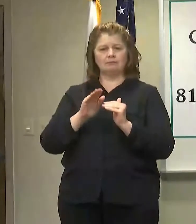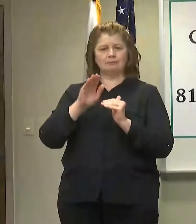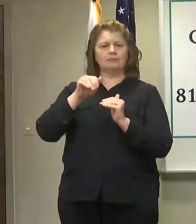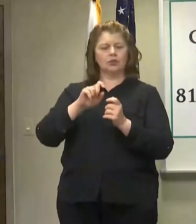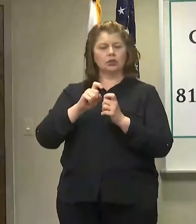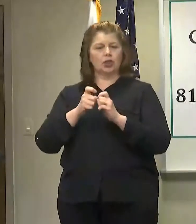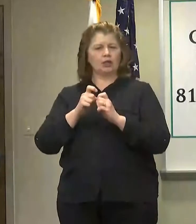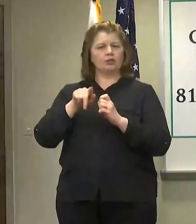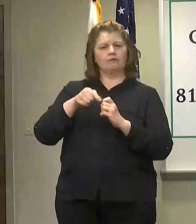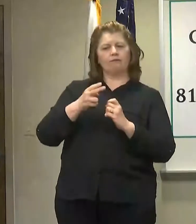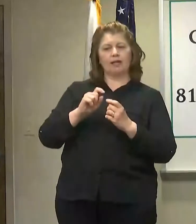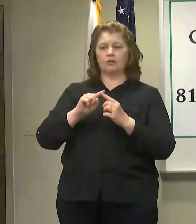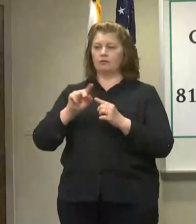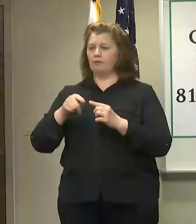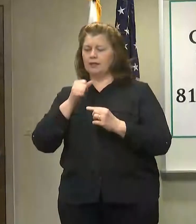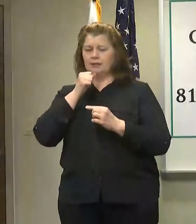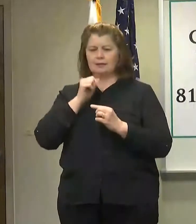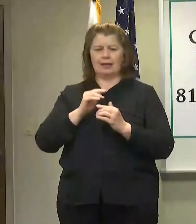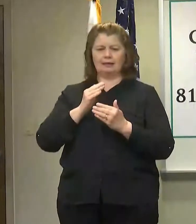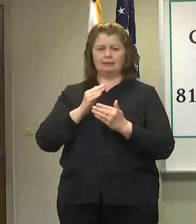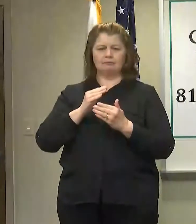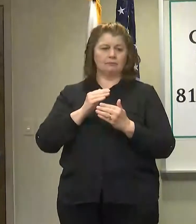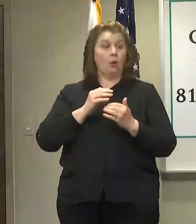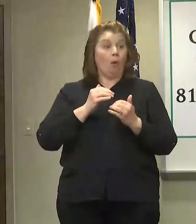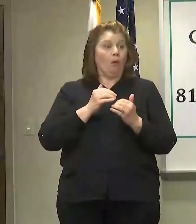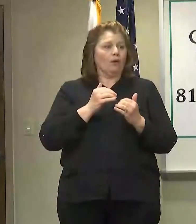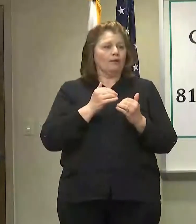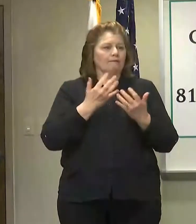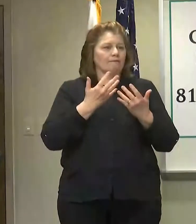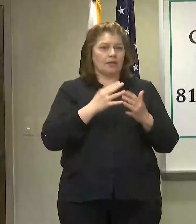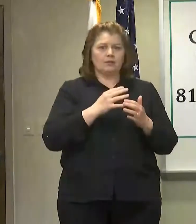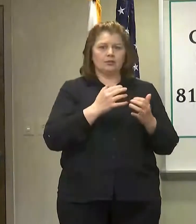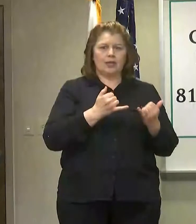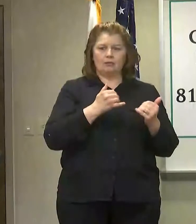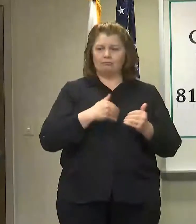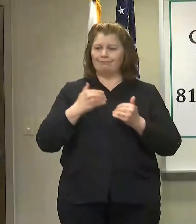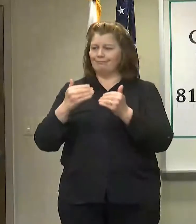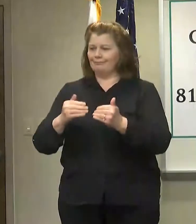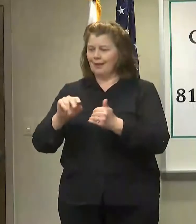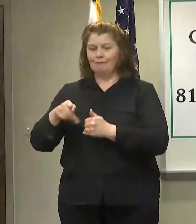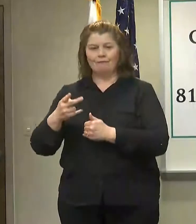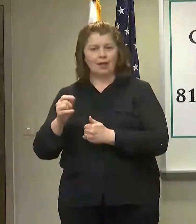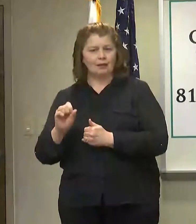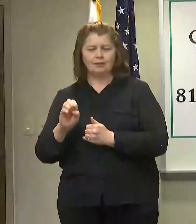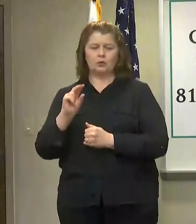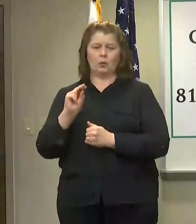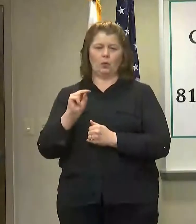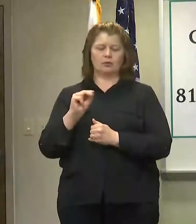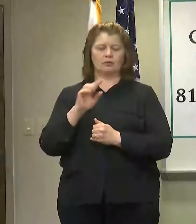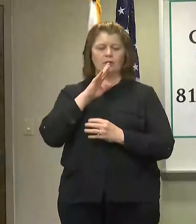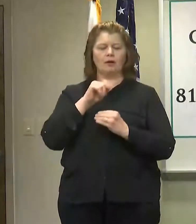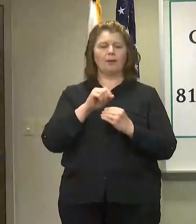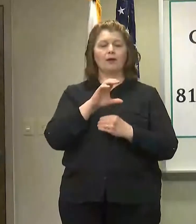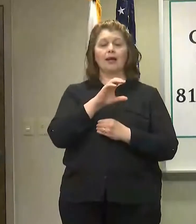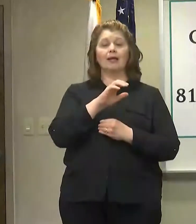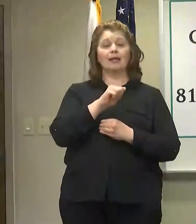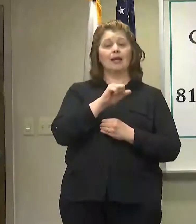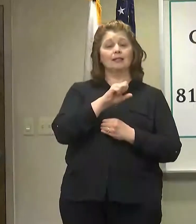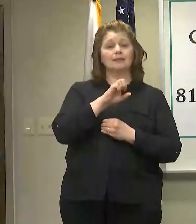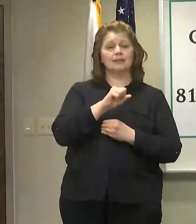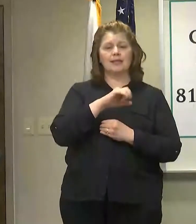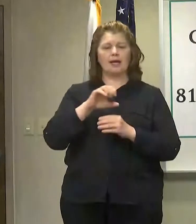phase. It's not a hard stop and start into another one. But one of the areas we talked about is cases and capacity. So this looks at our positivity